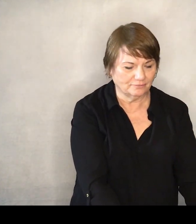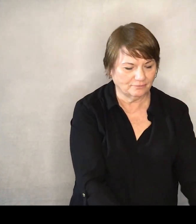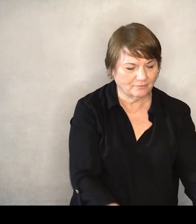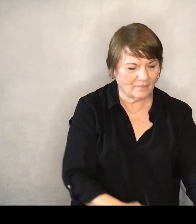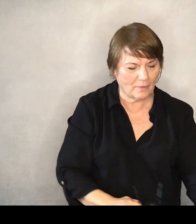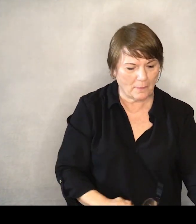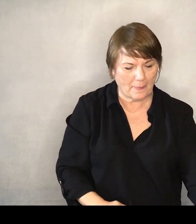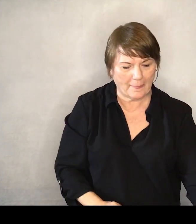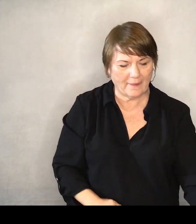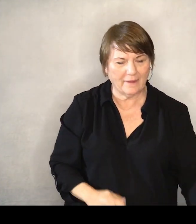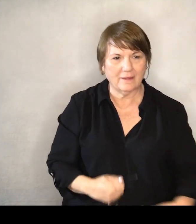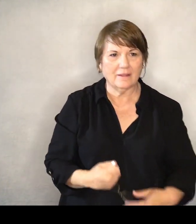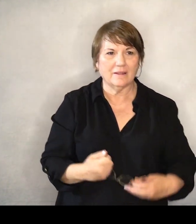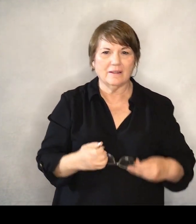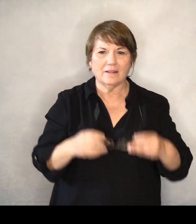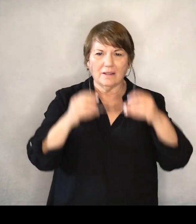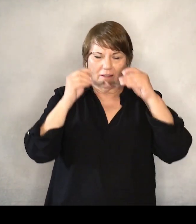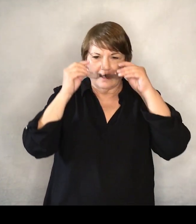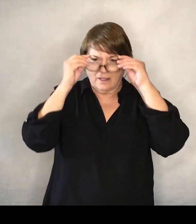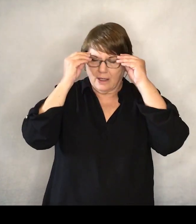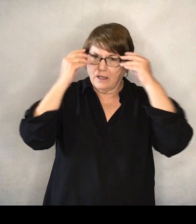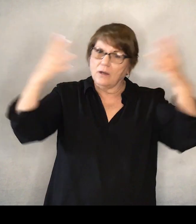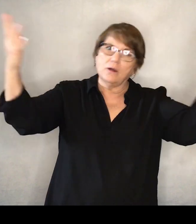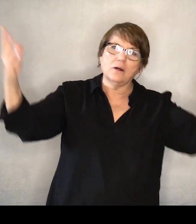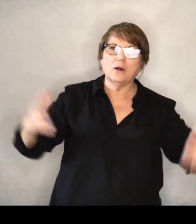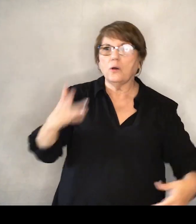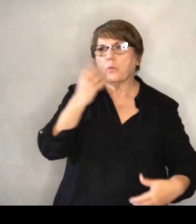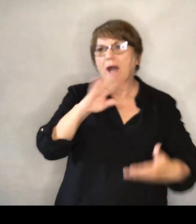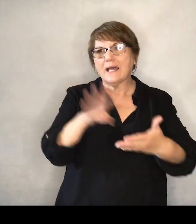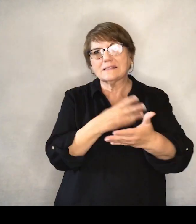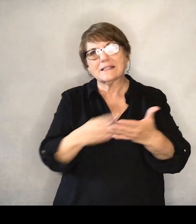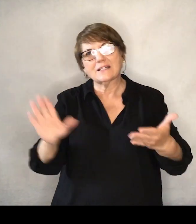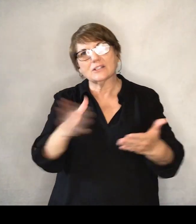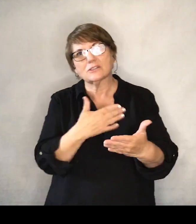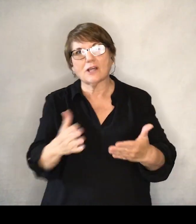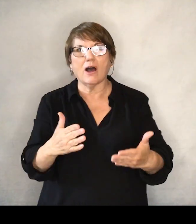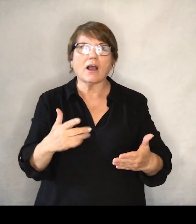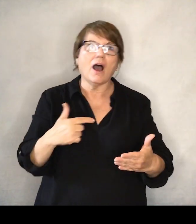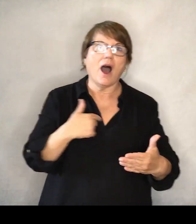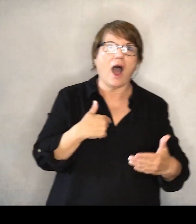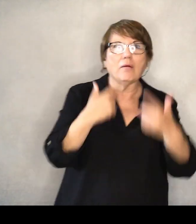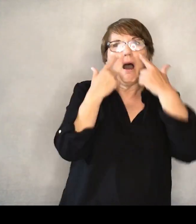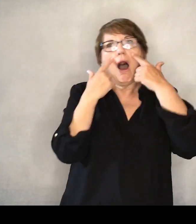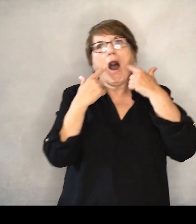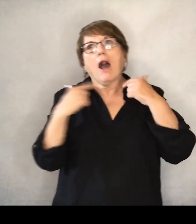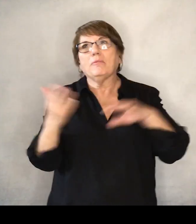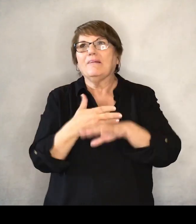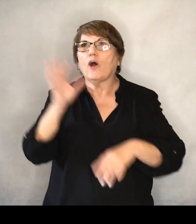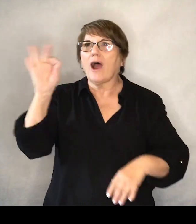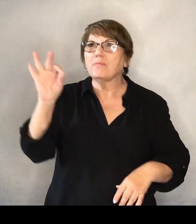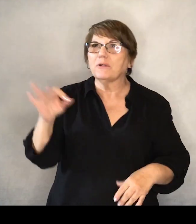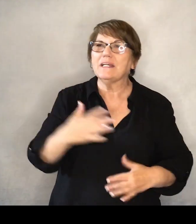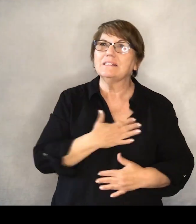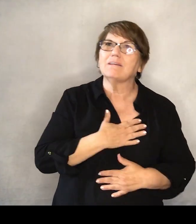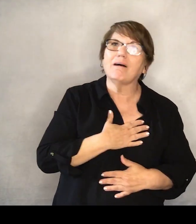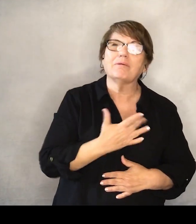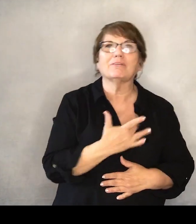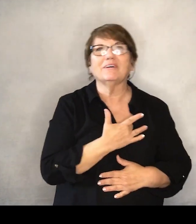Amen. I don't know why I do this to myself all the time. Schedule a song that's going to make me emotional right before I preach.